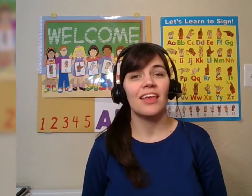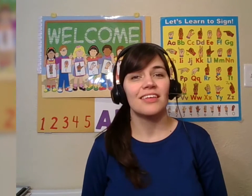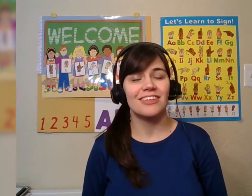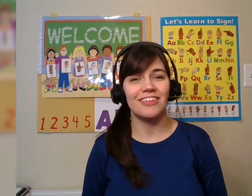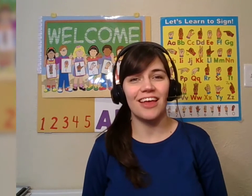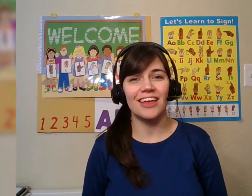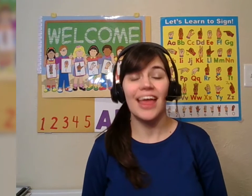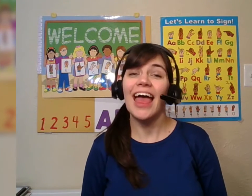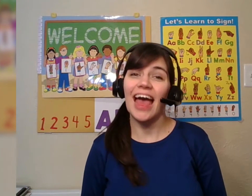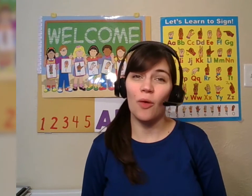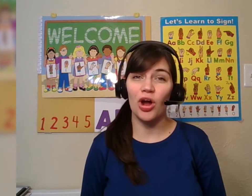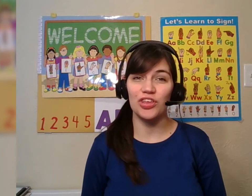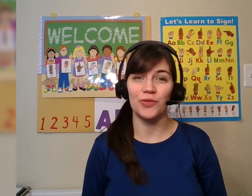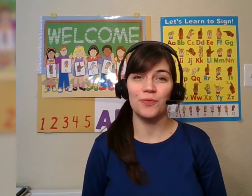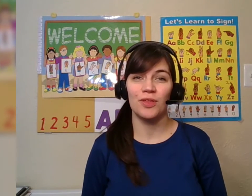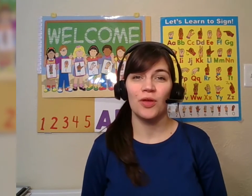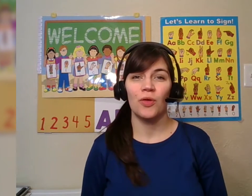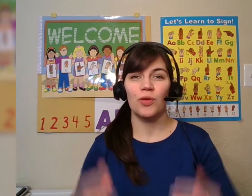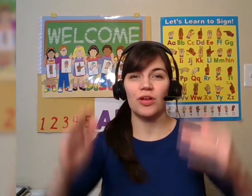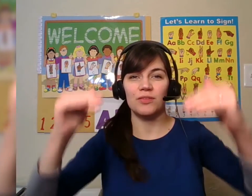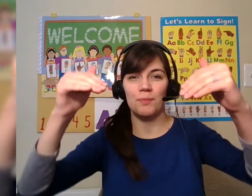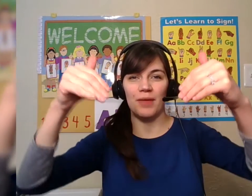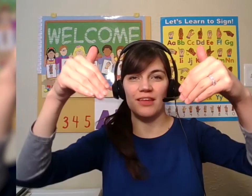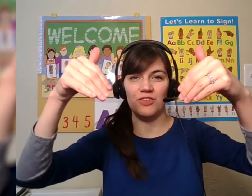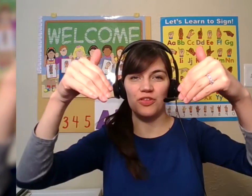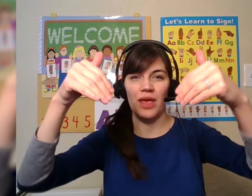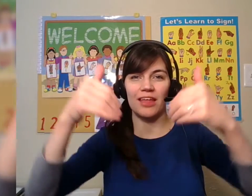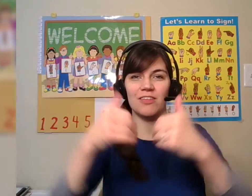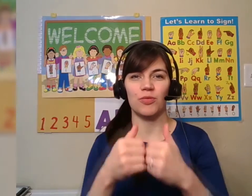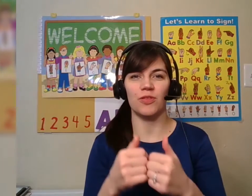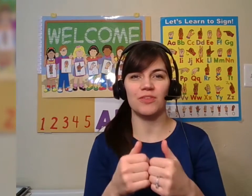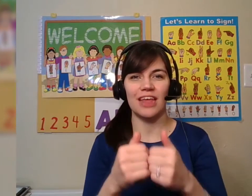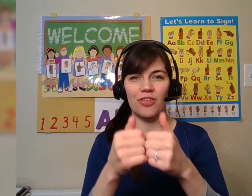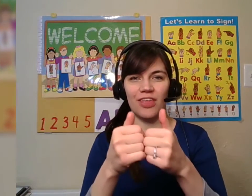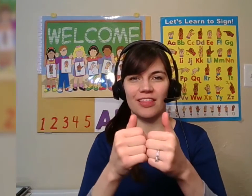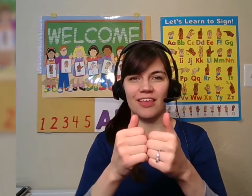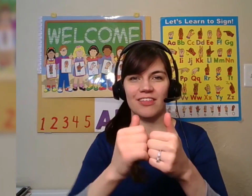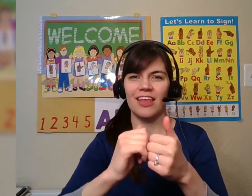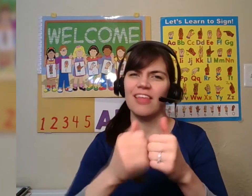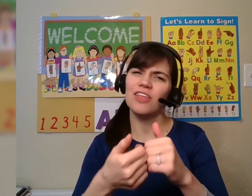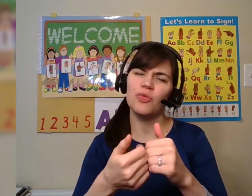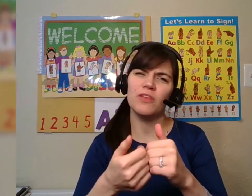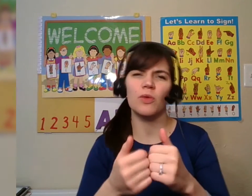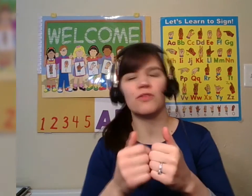To sign how are you, we're going to bend 2 hands and put them together like this, and then twist one